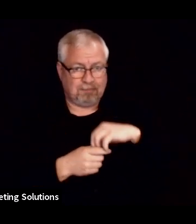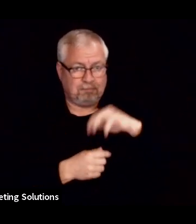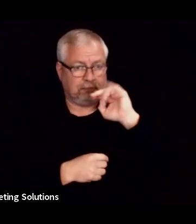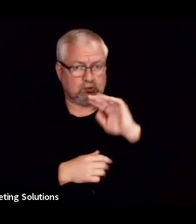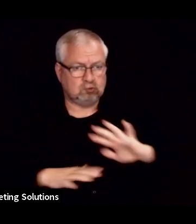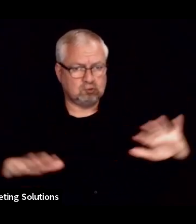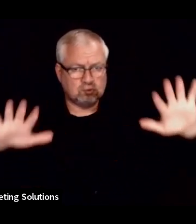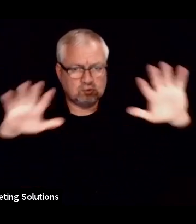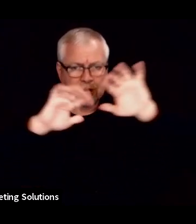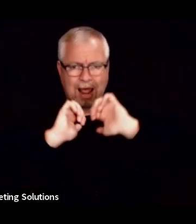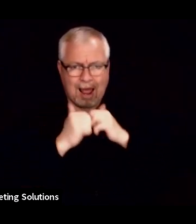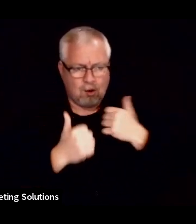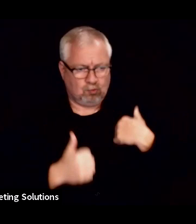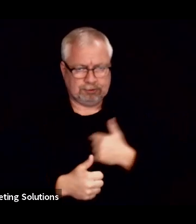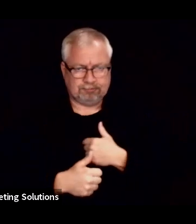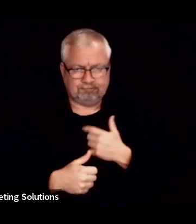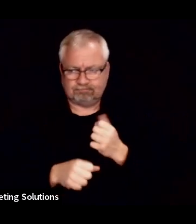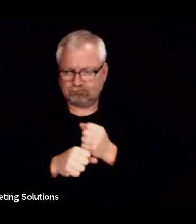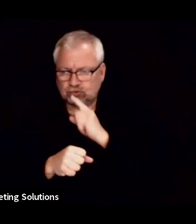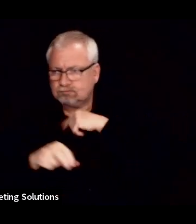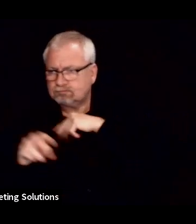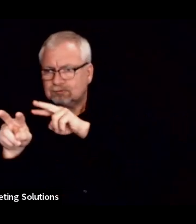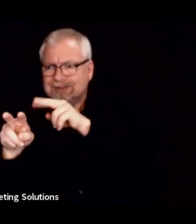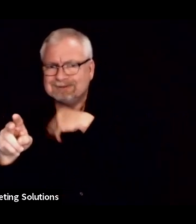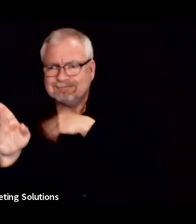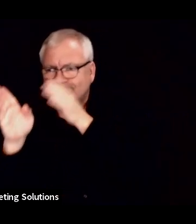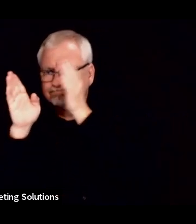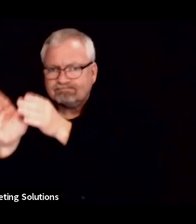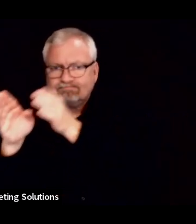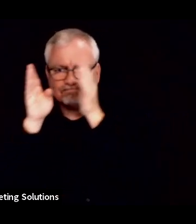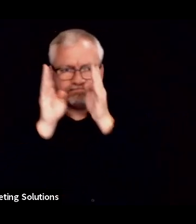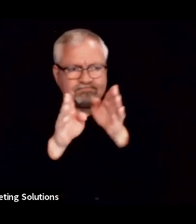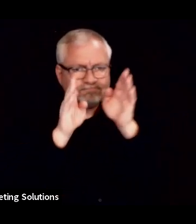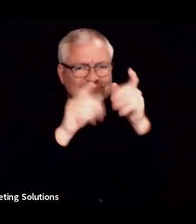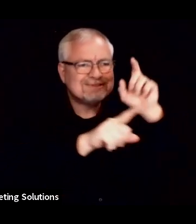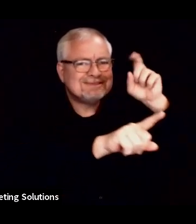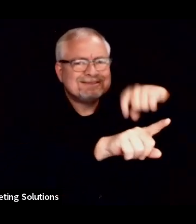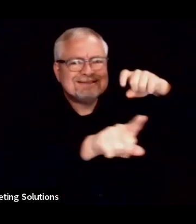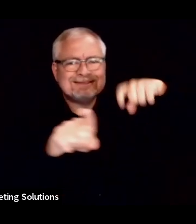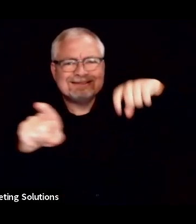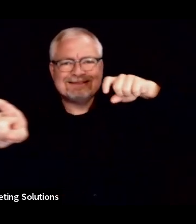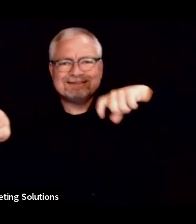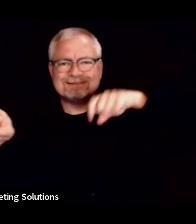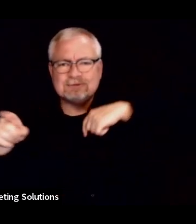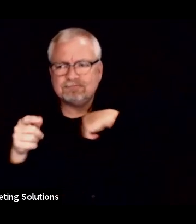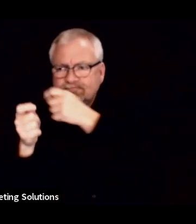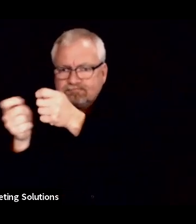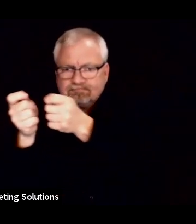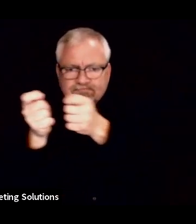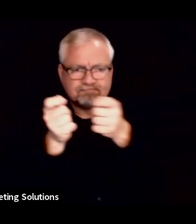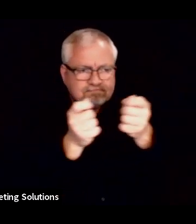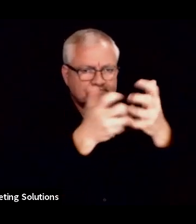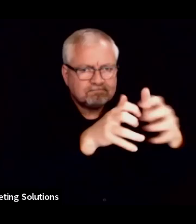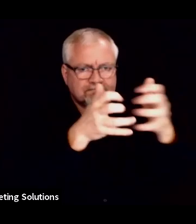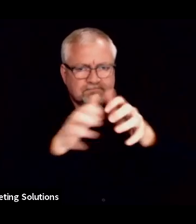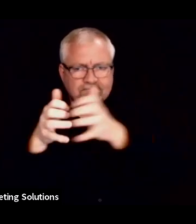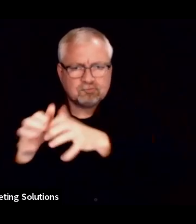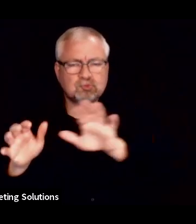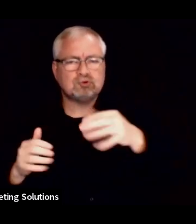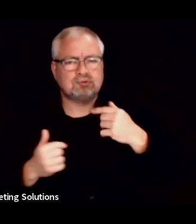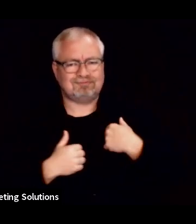appropriately focus on the areas that need containment. But I just really did want to draw your attention